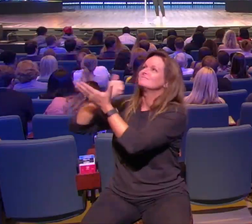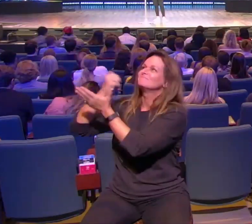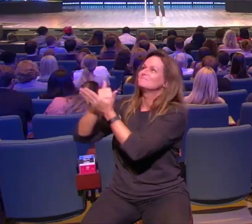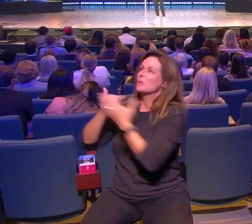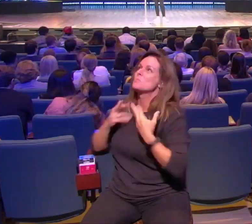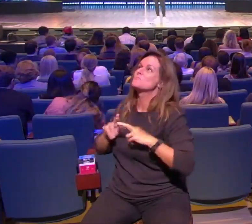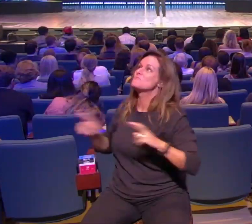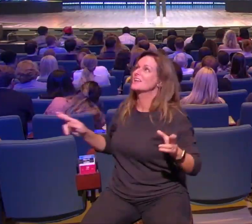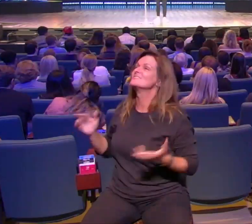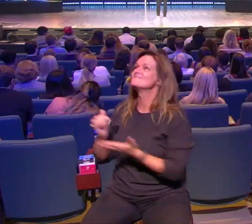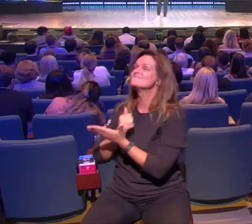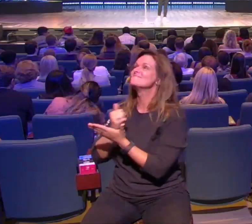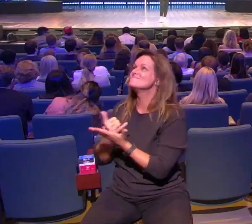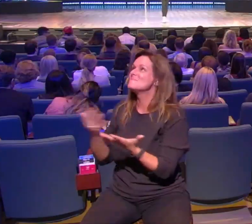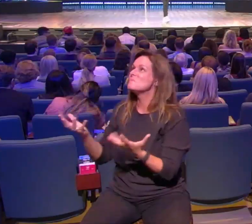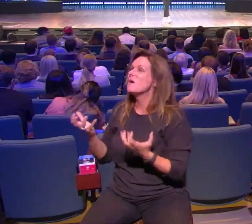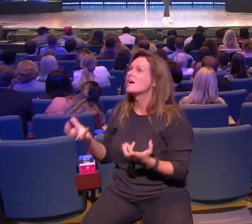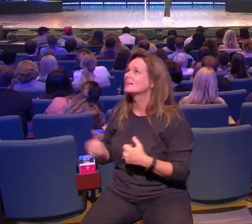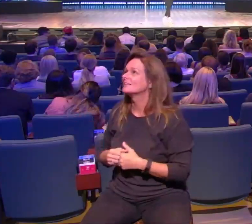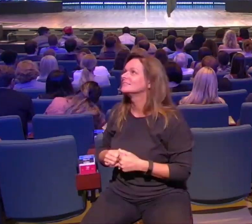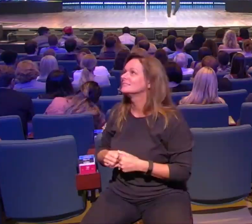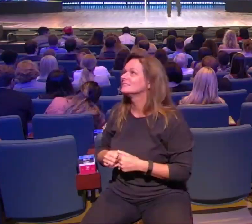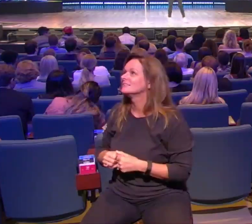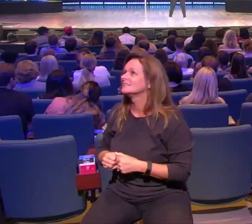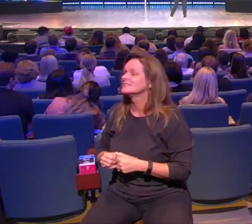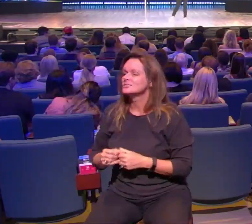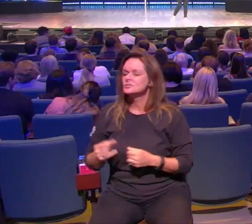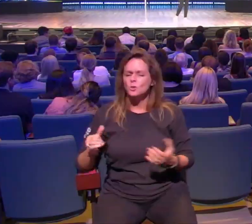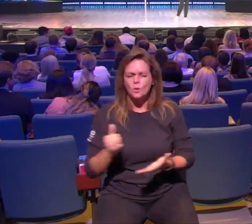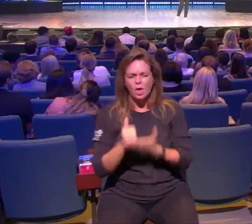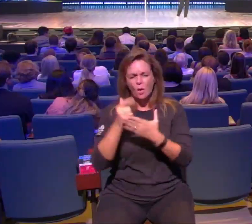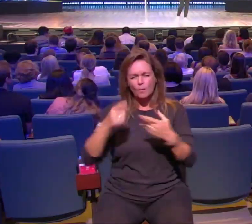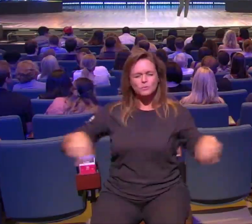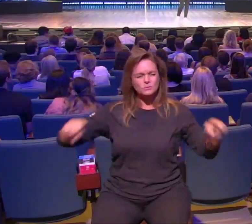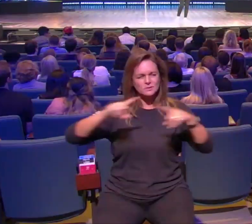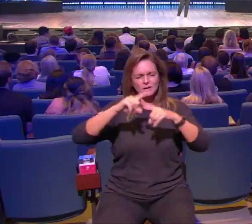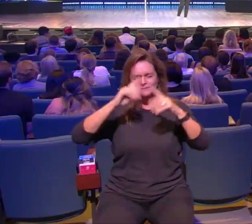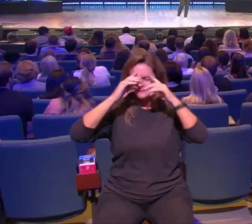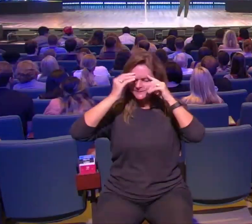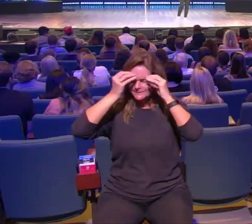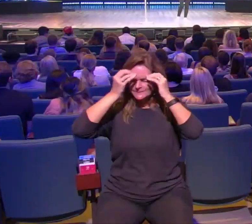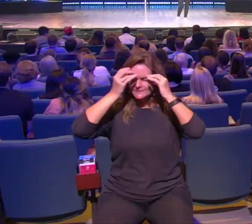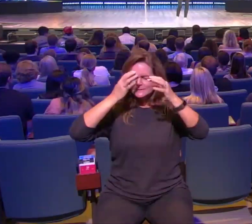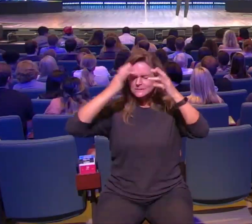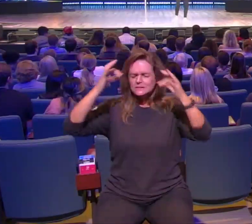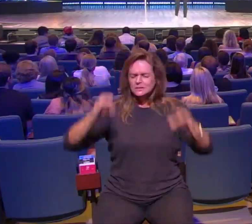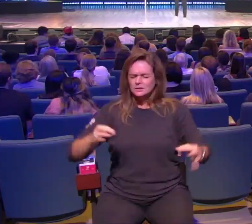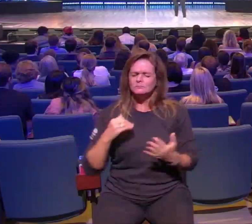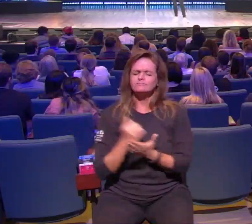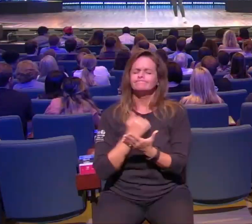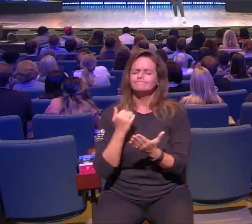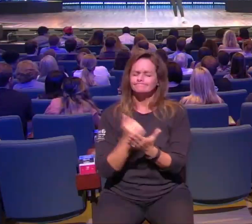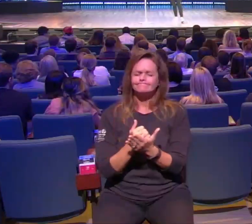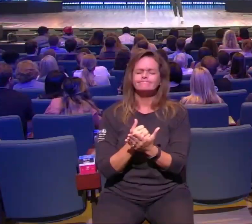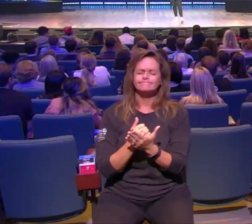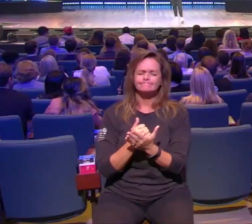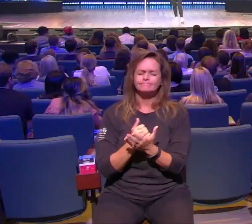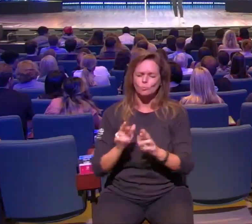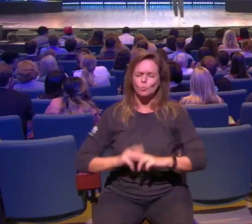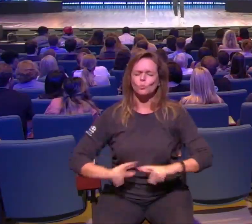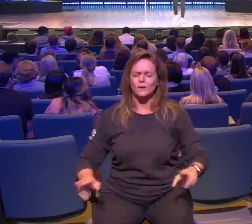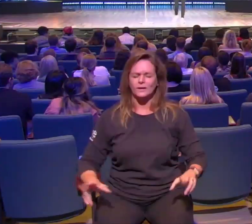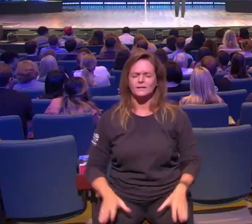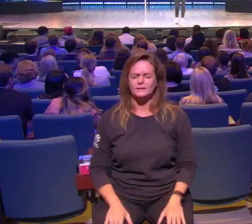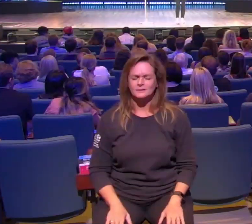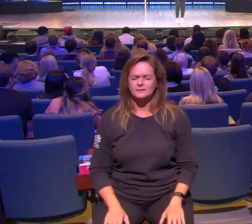this, that you would make this moment count. And when I say make this moment count, I mean this